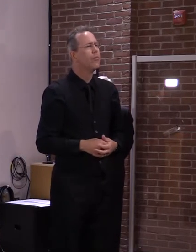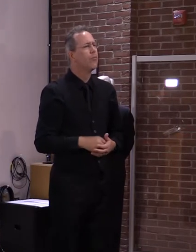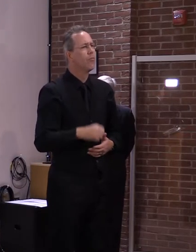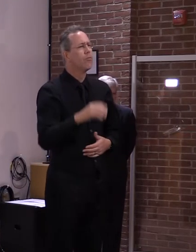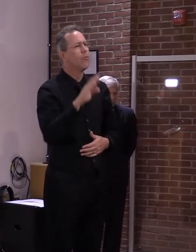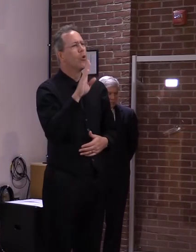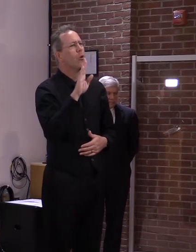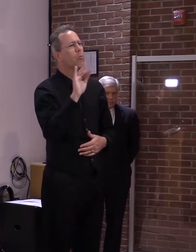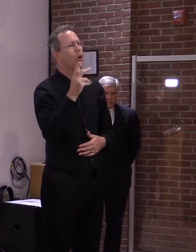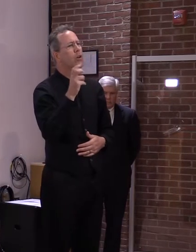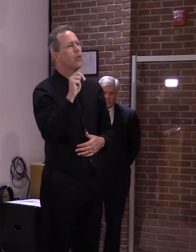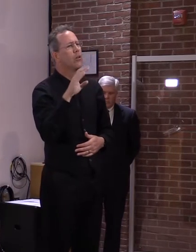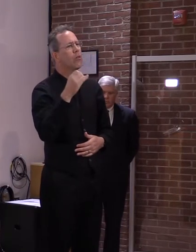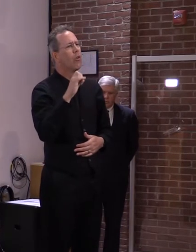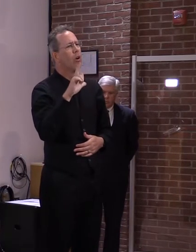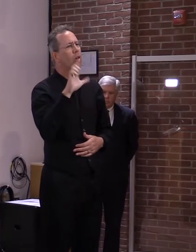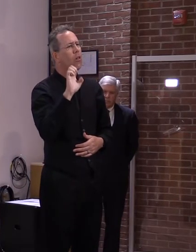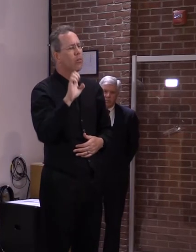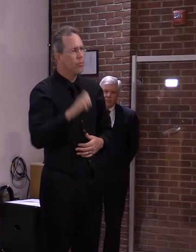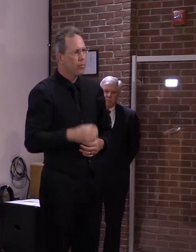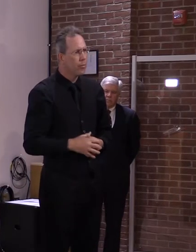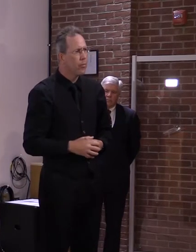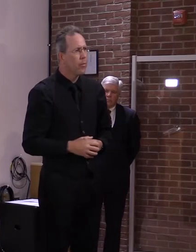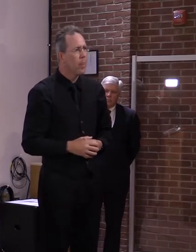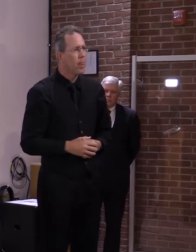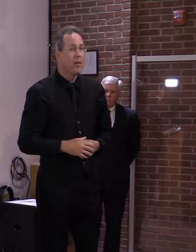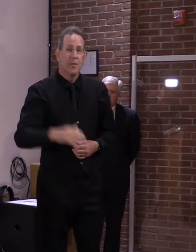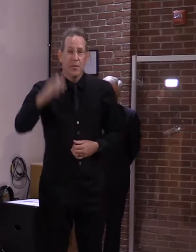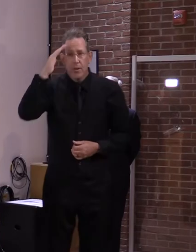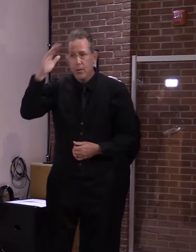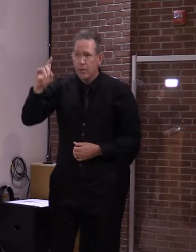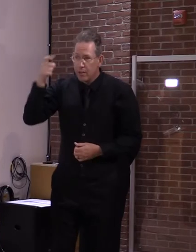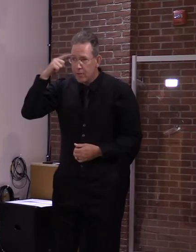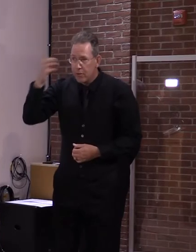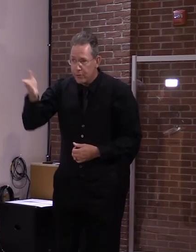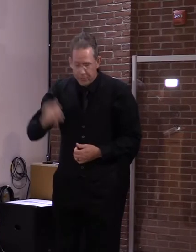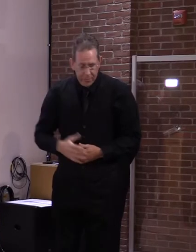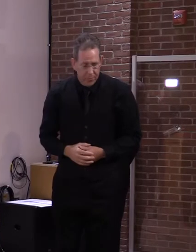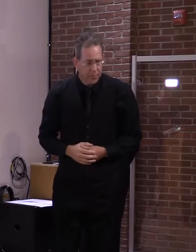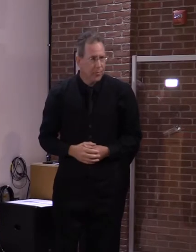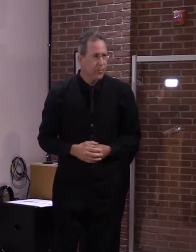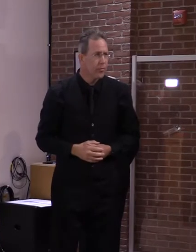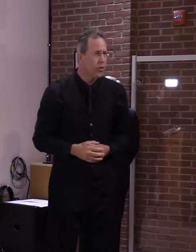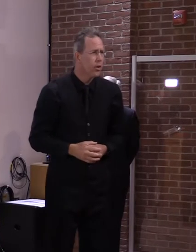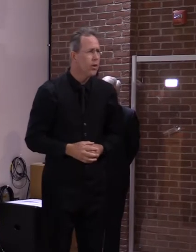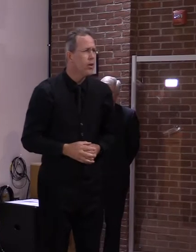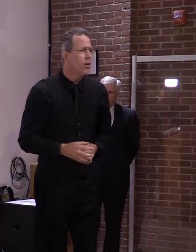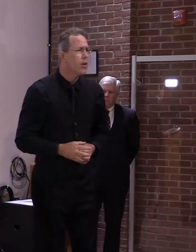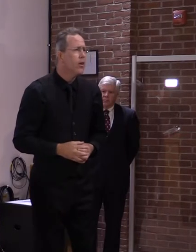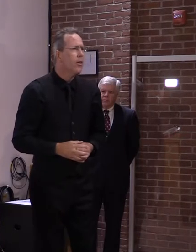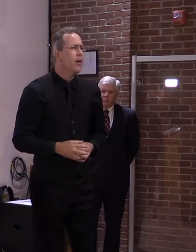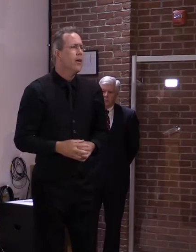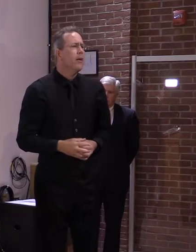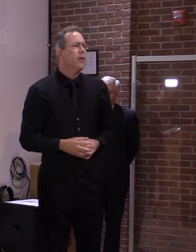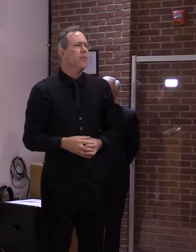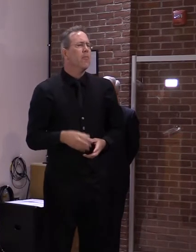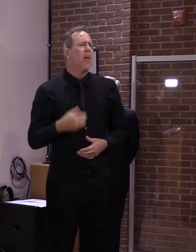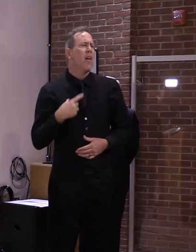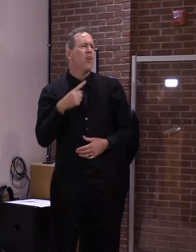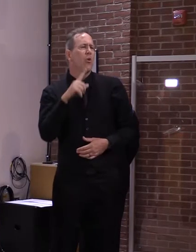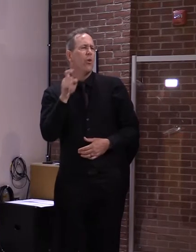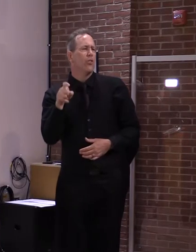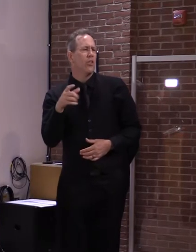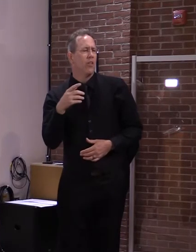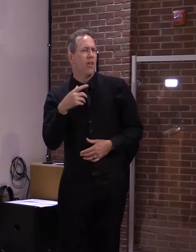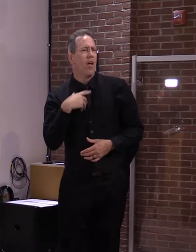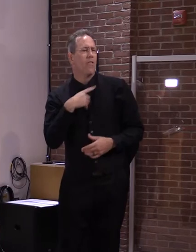Hello, Governor. I have a question from a reader that I think I know the answer to, but